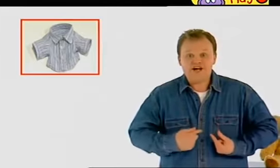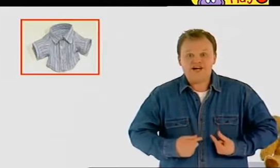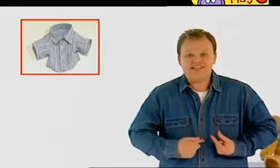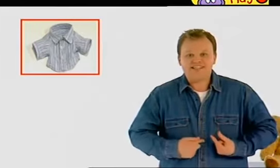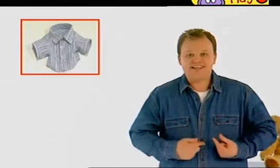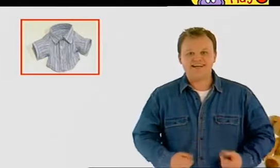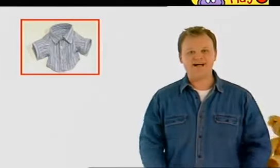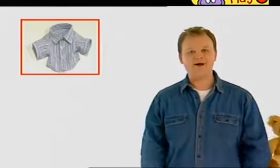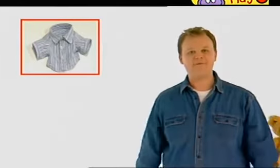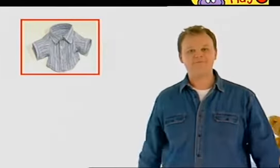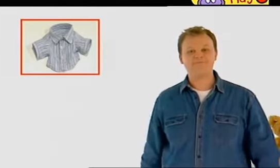Shirt.